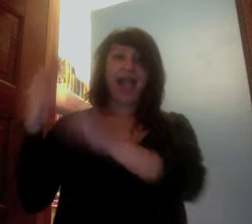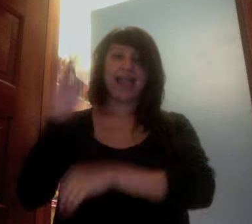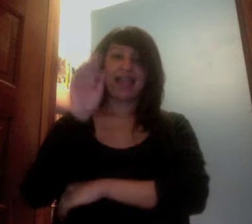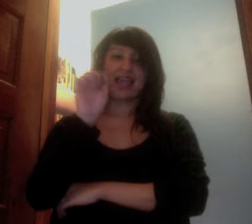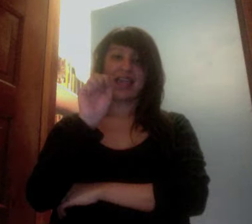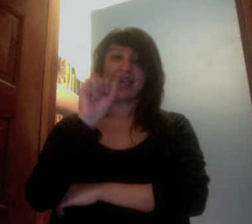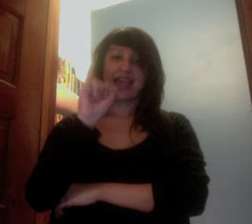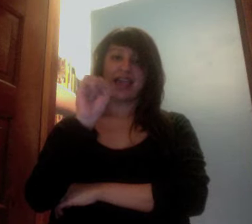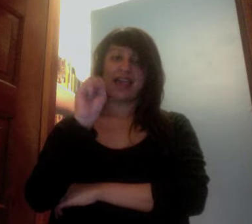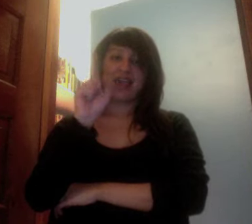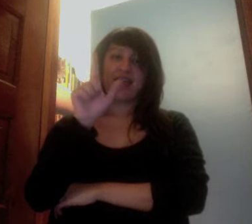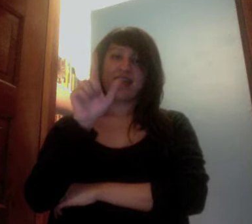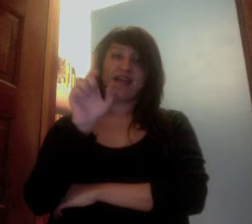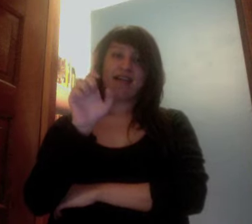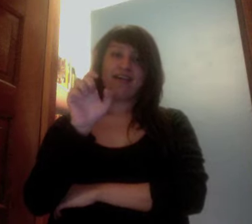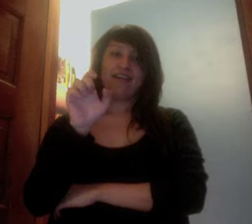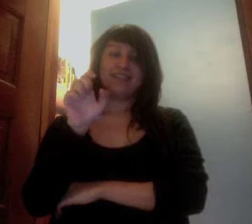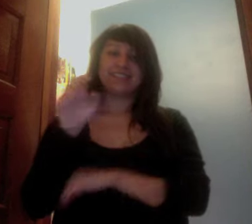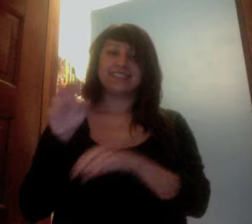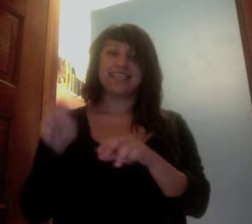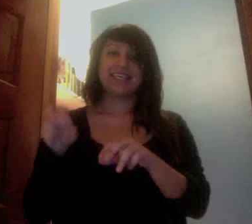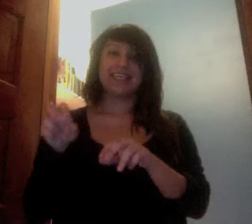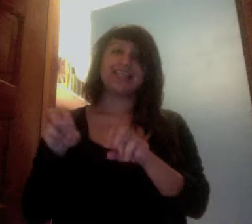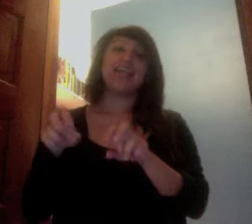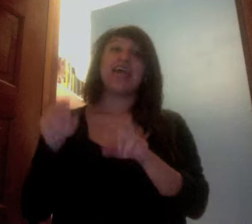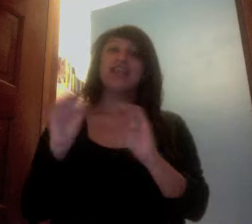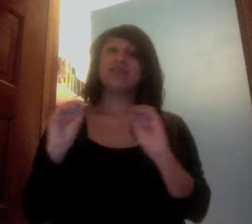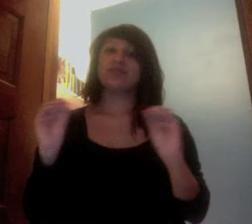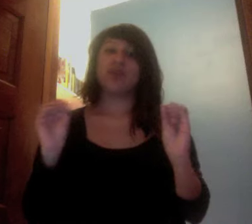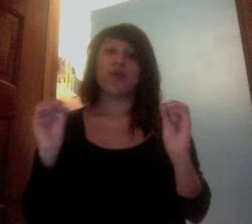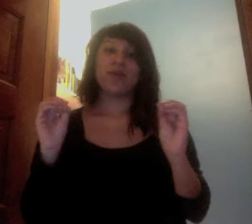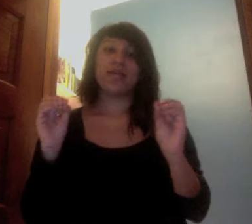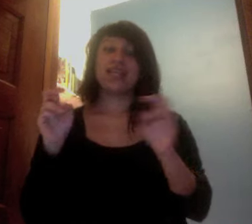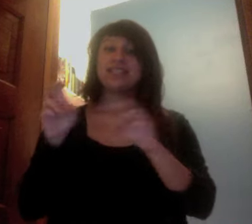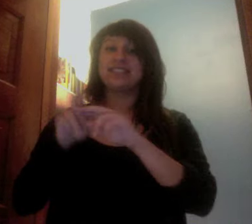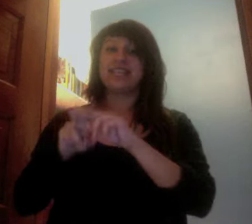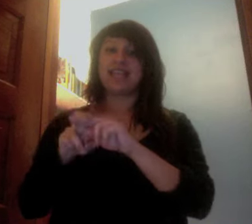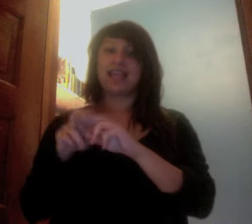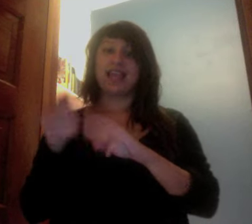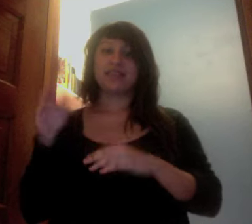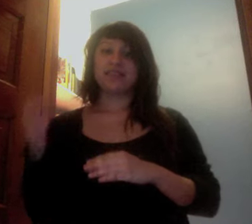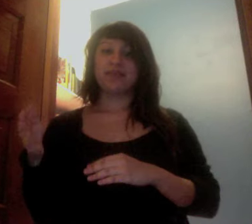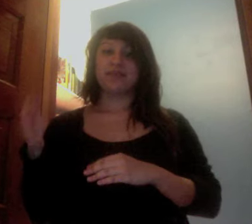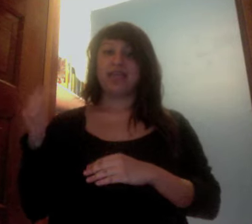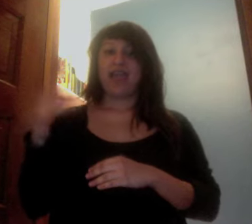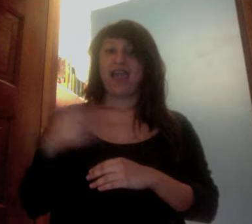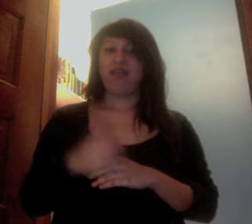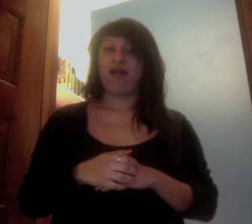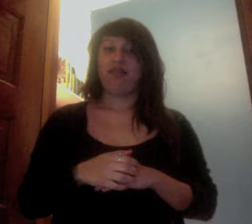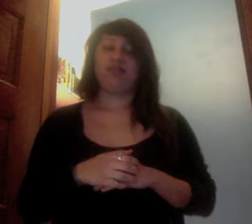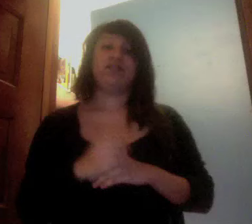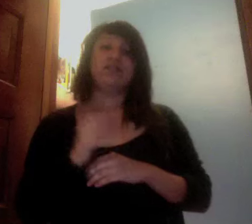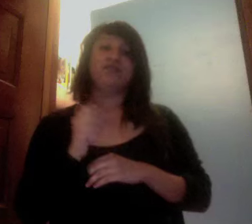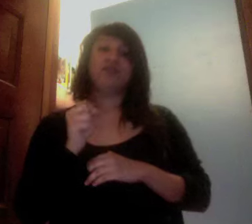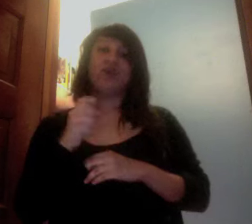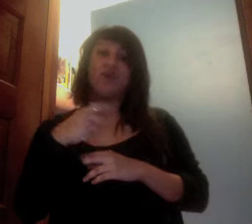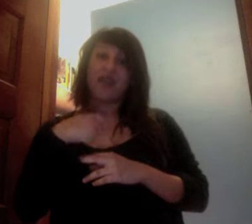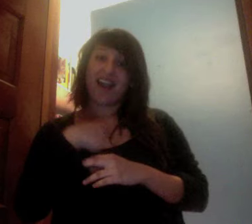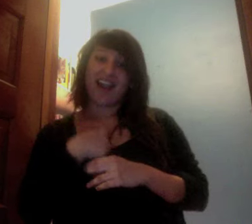all. So I was able to stretch out. I had a hard time. I tried to sleep. I didn't really get a chance to